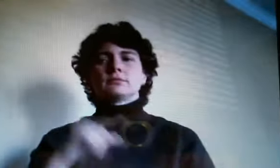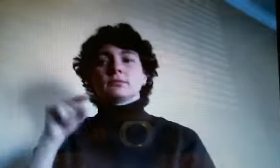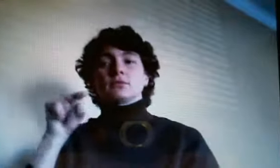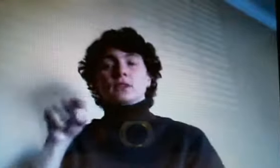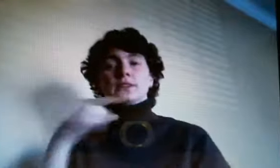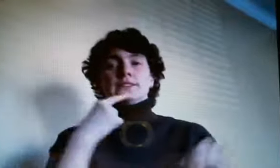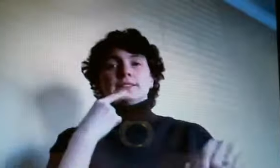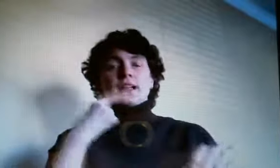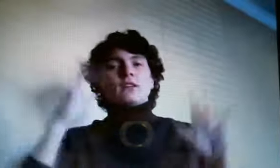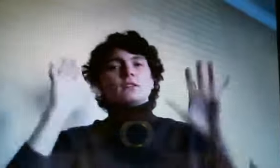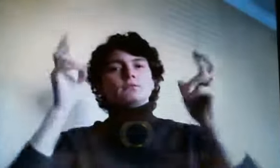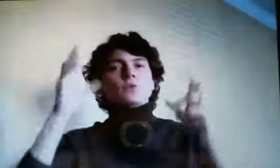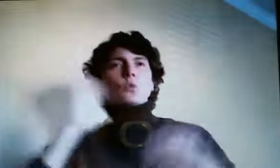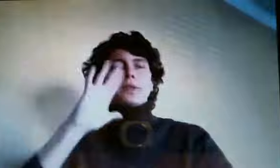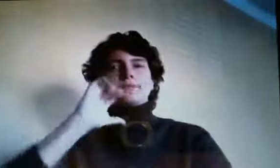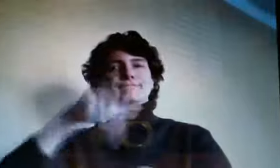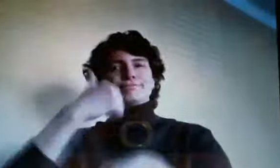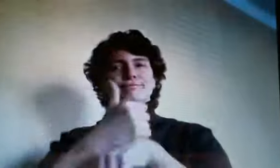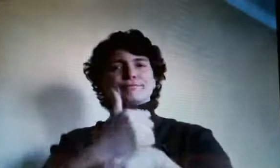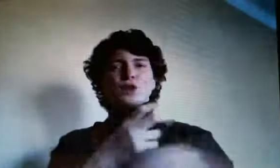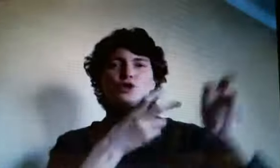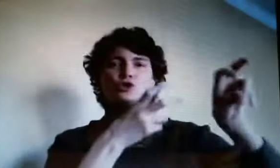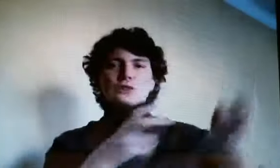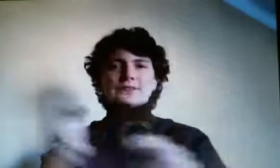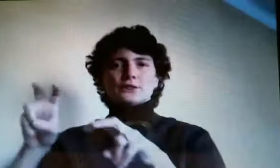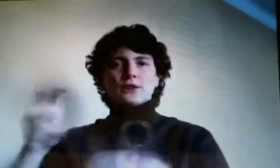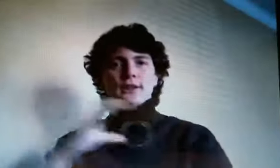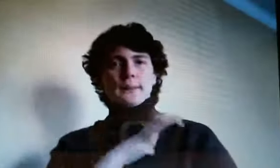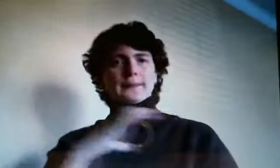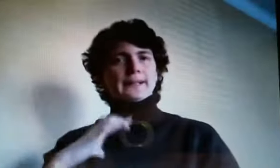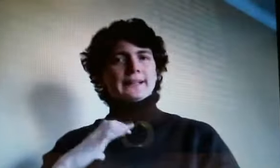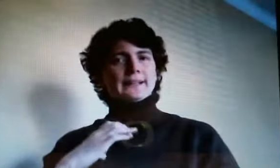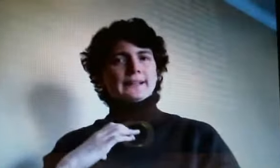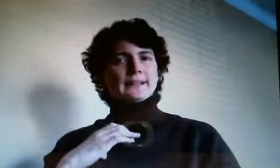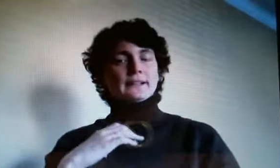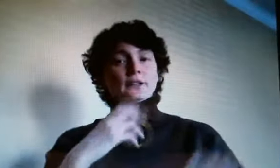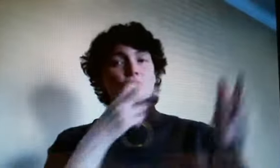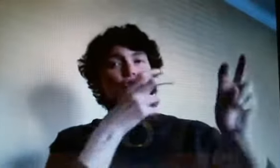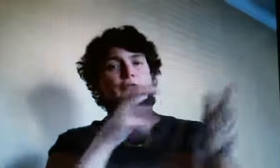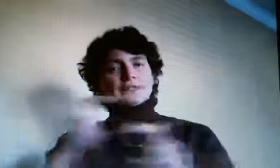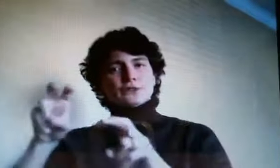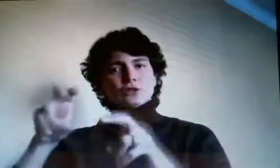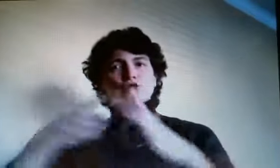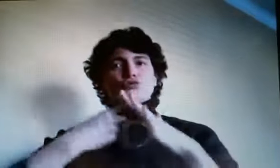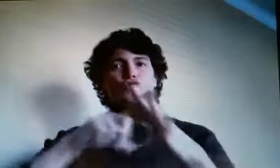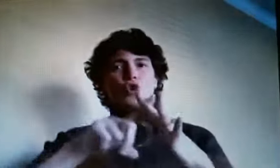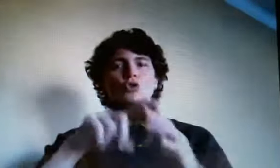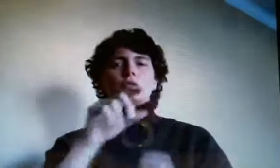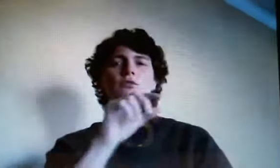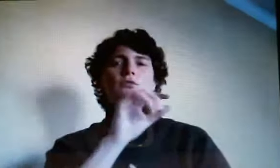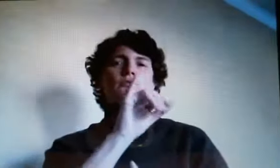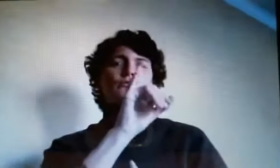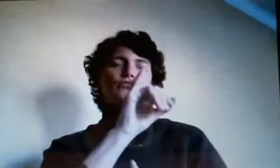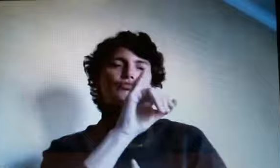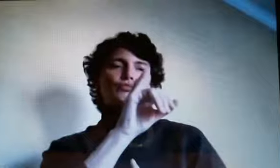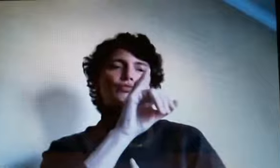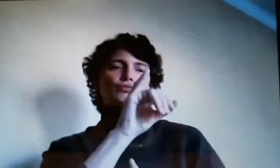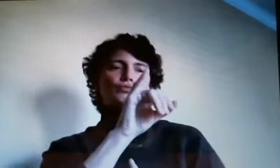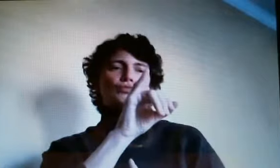actually worse. It said that there would be a transition of committee, which would start